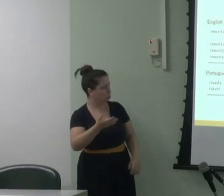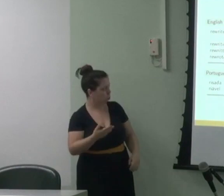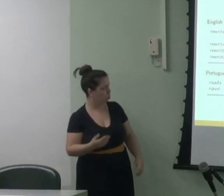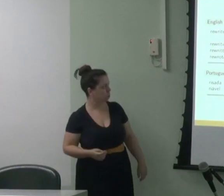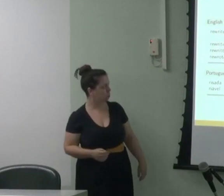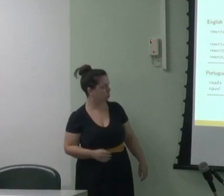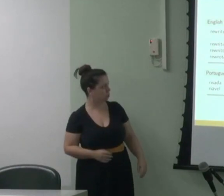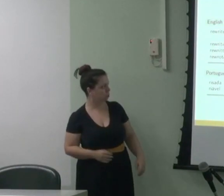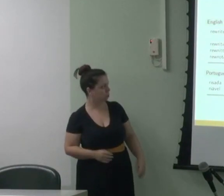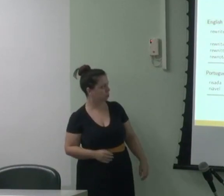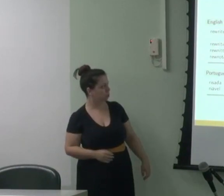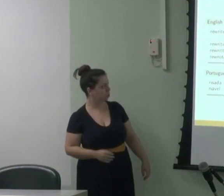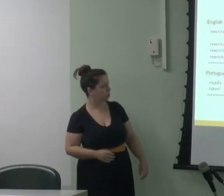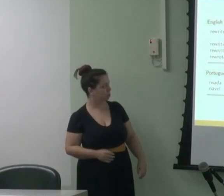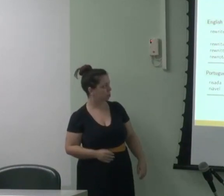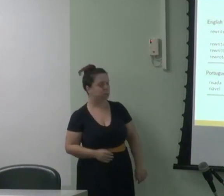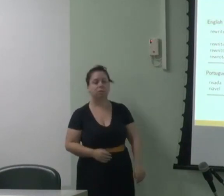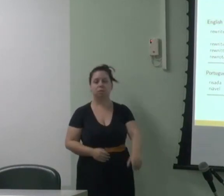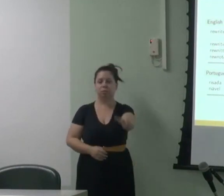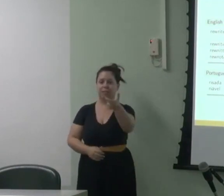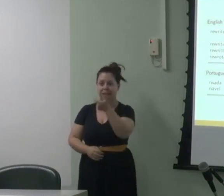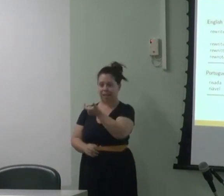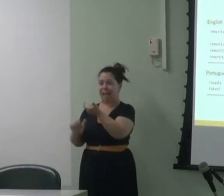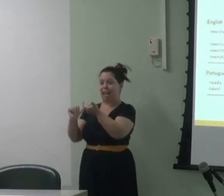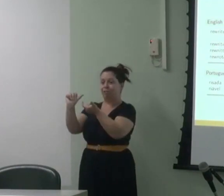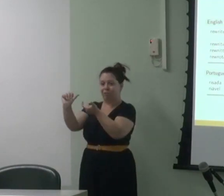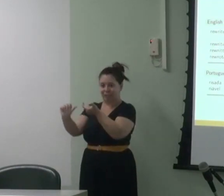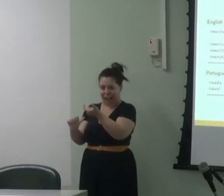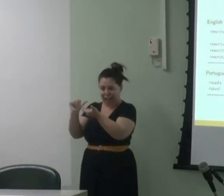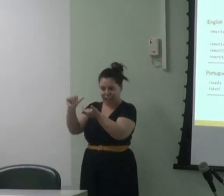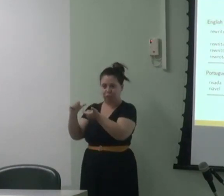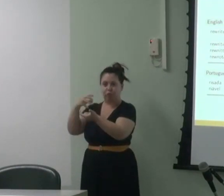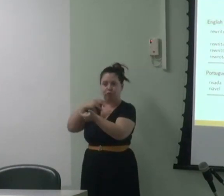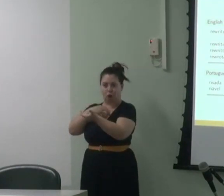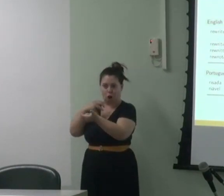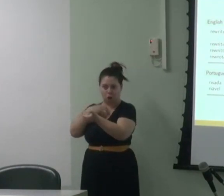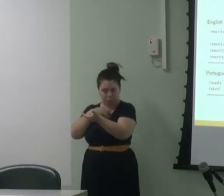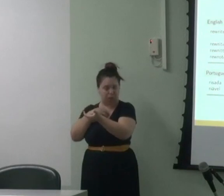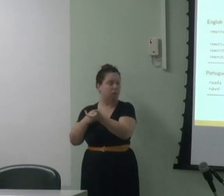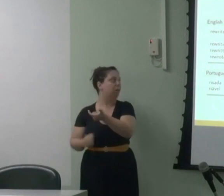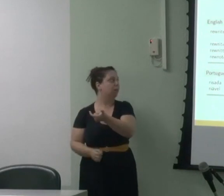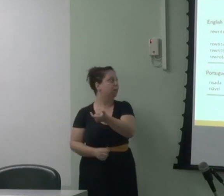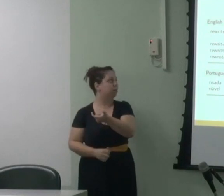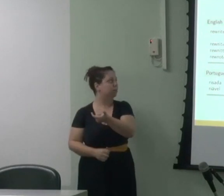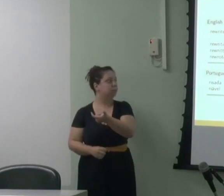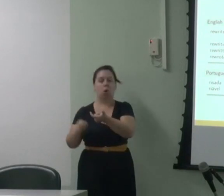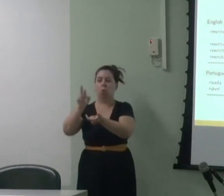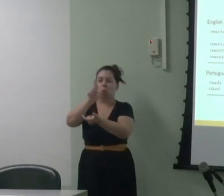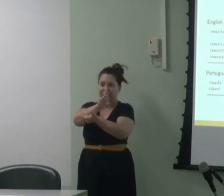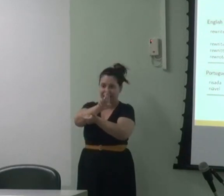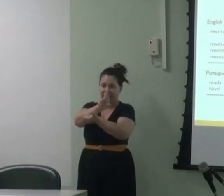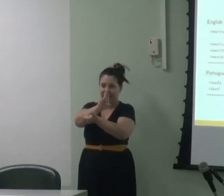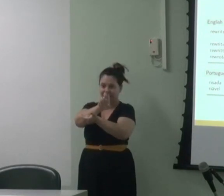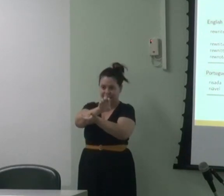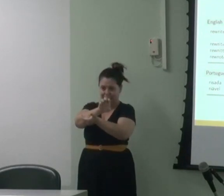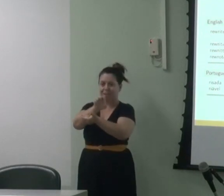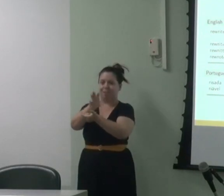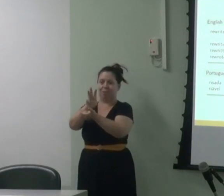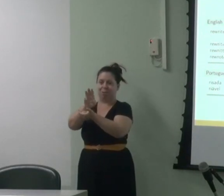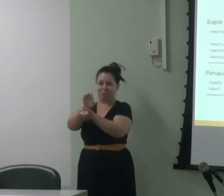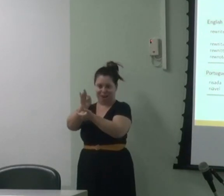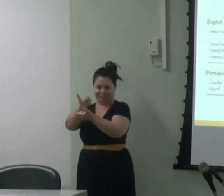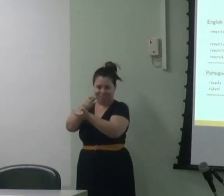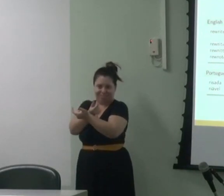just the inflected forms in the first column. So we have rewrites, then we have the part